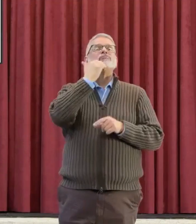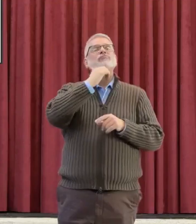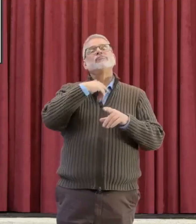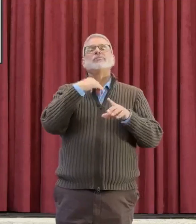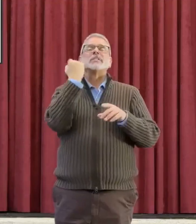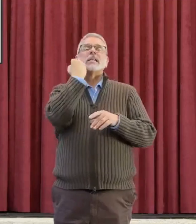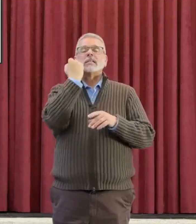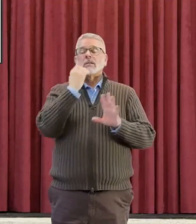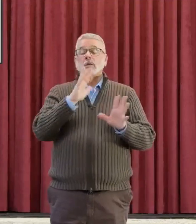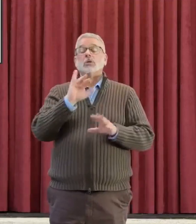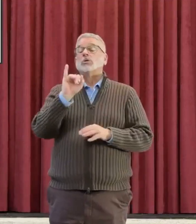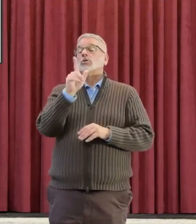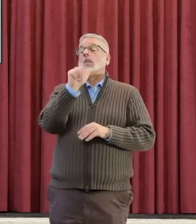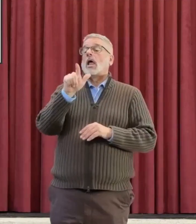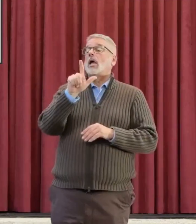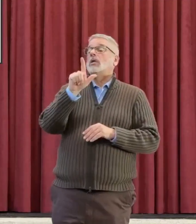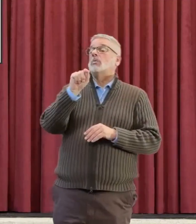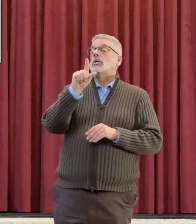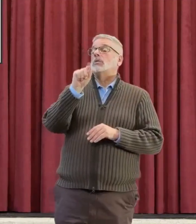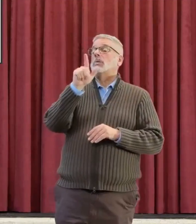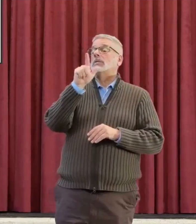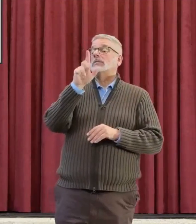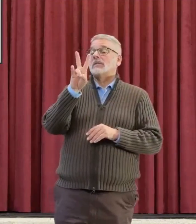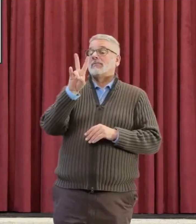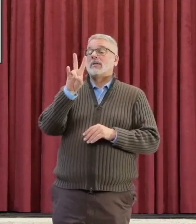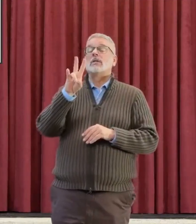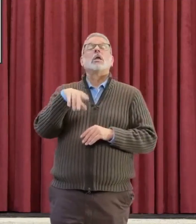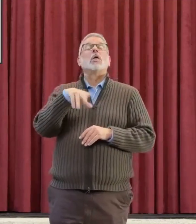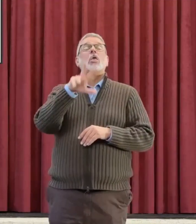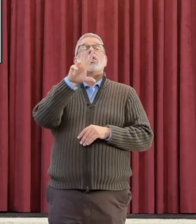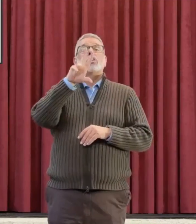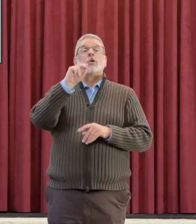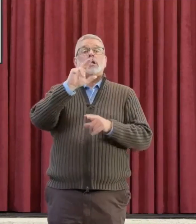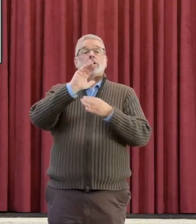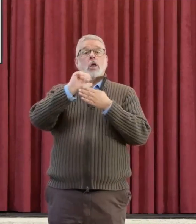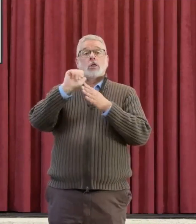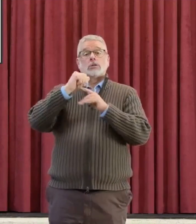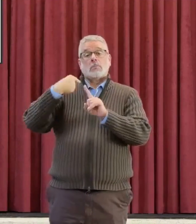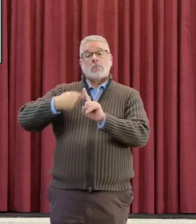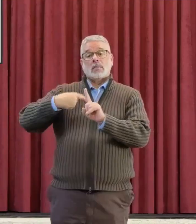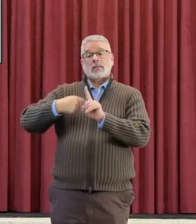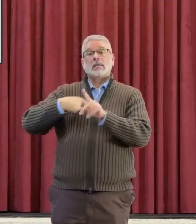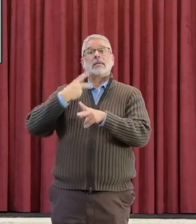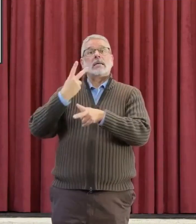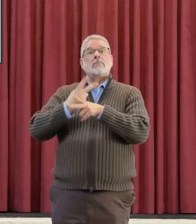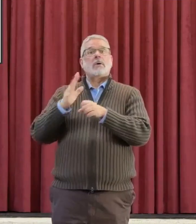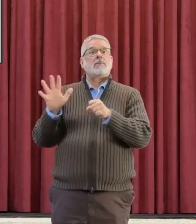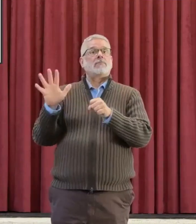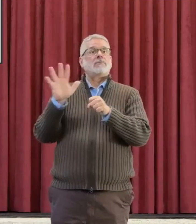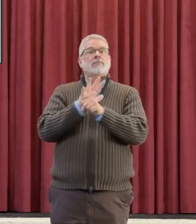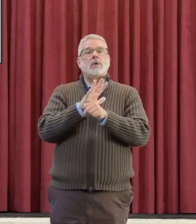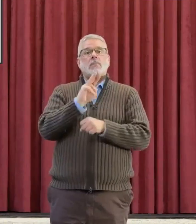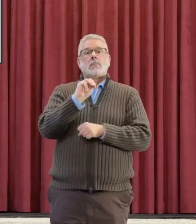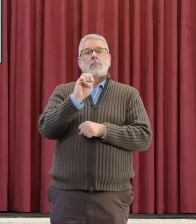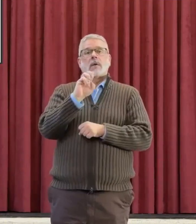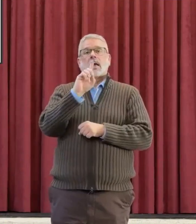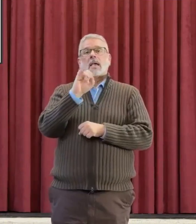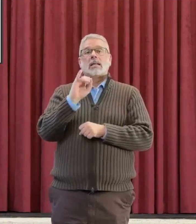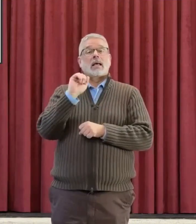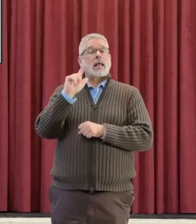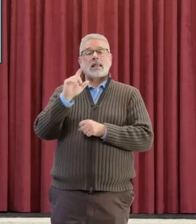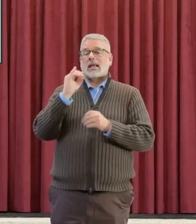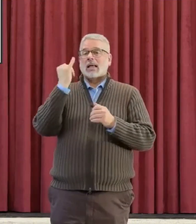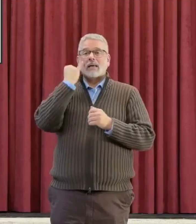And starting July 2027, $30 monthly premiums to keep full scope Medi-Cal if you don't